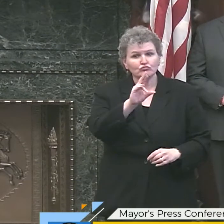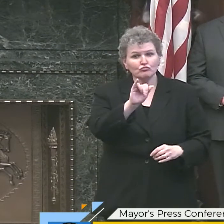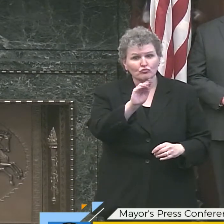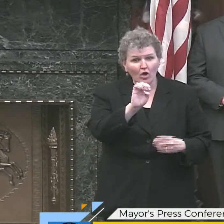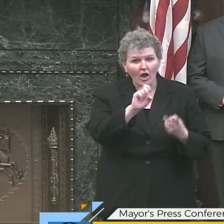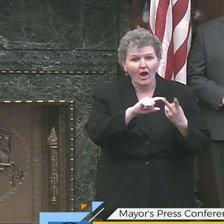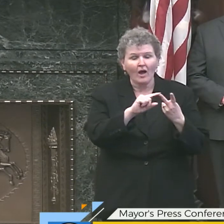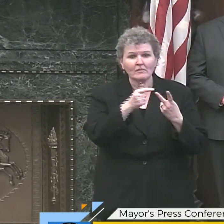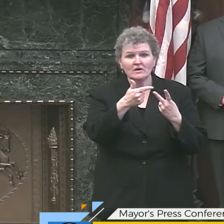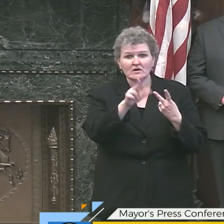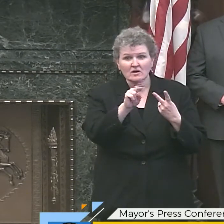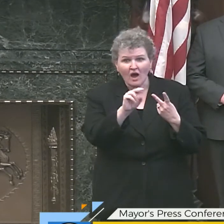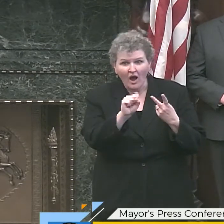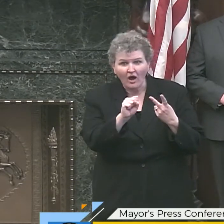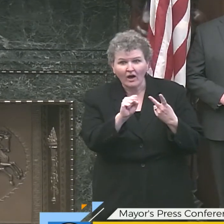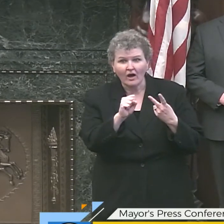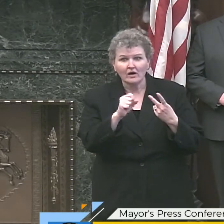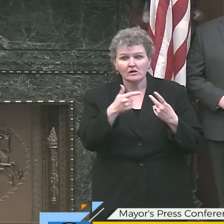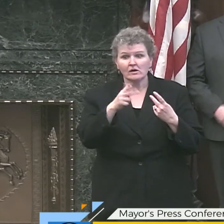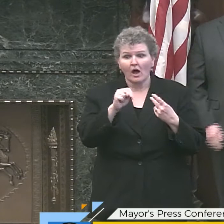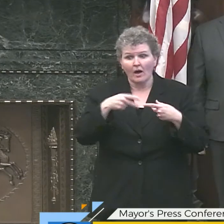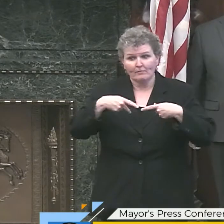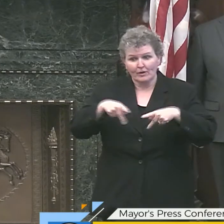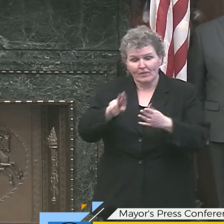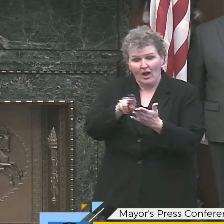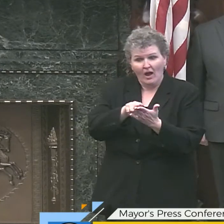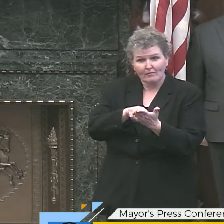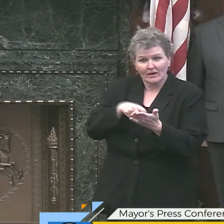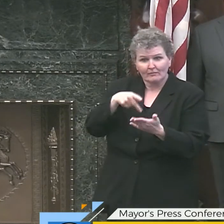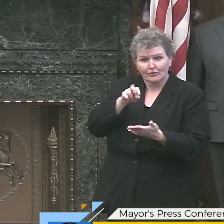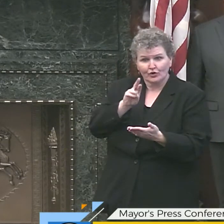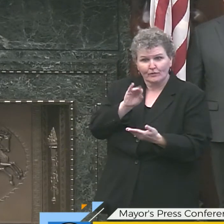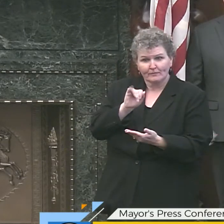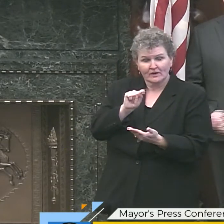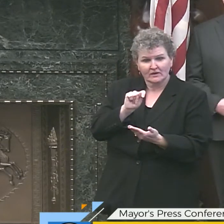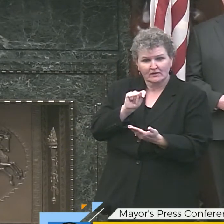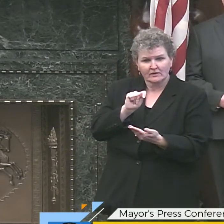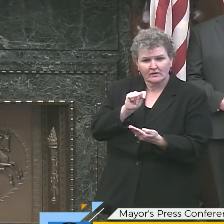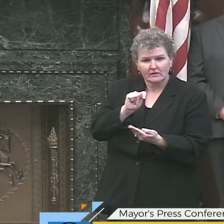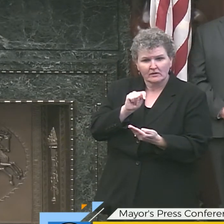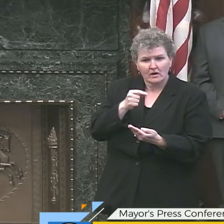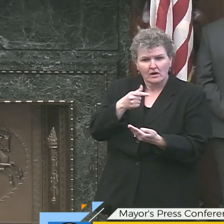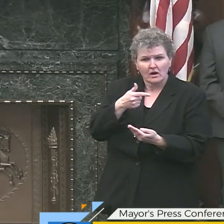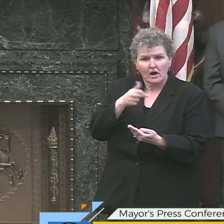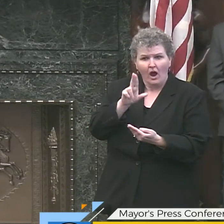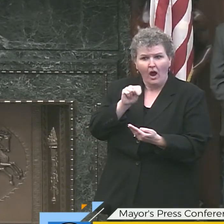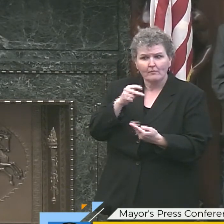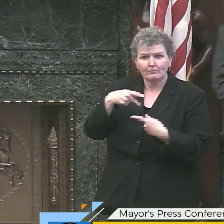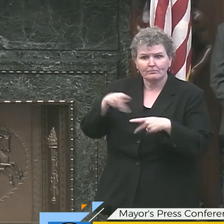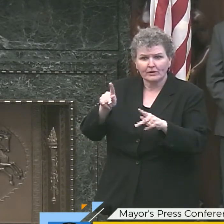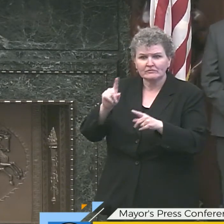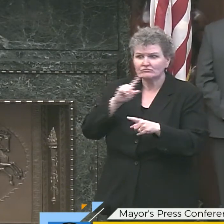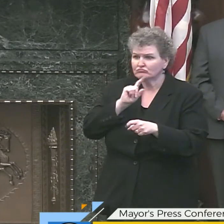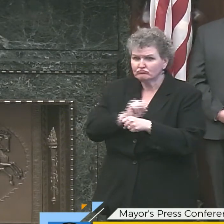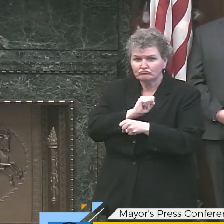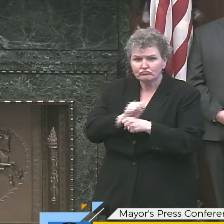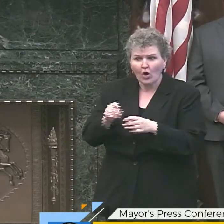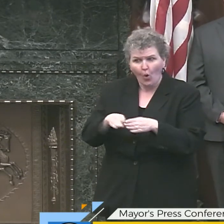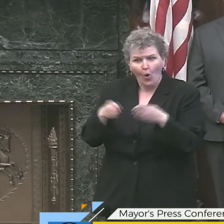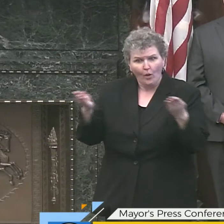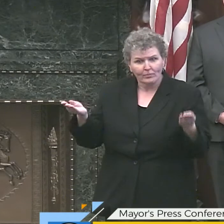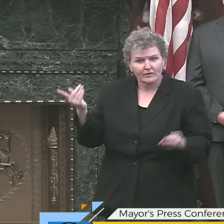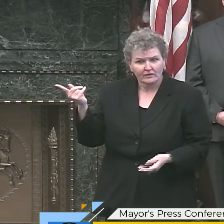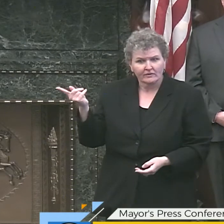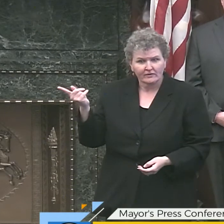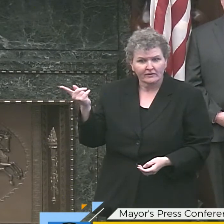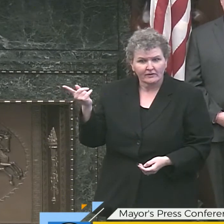permitting applications and the lines from gun stores when they were open were up